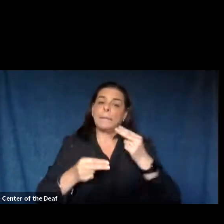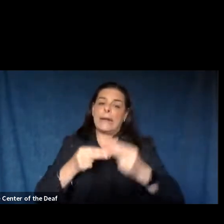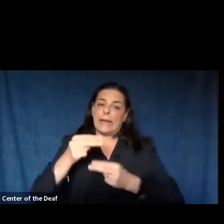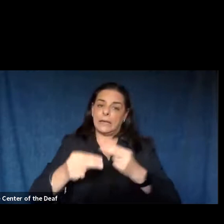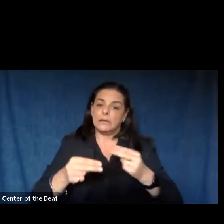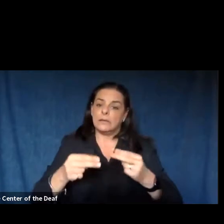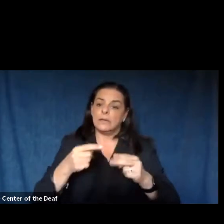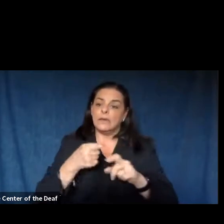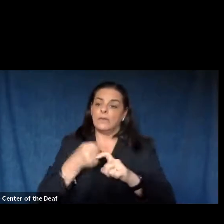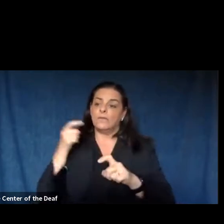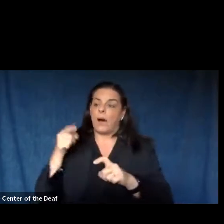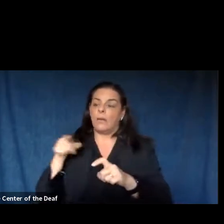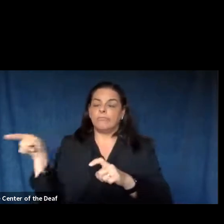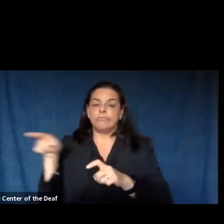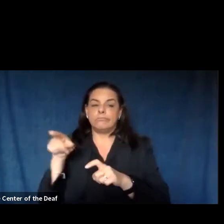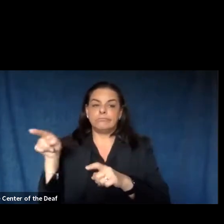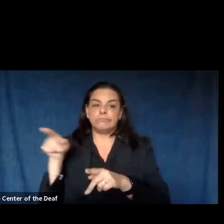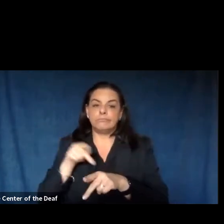the professional